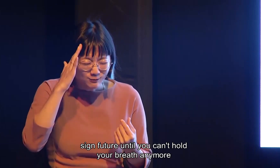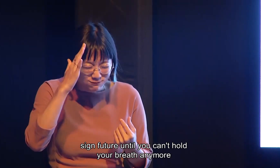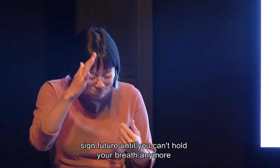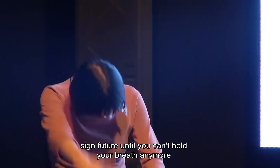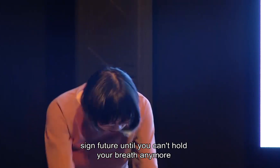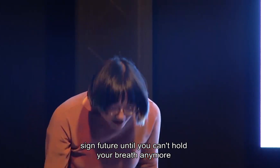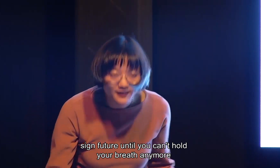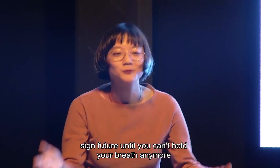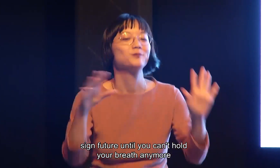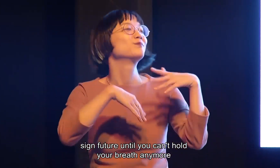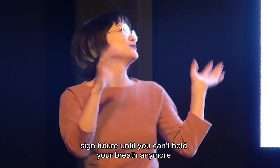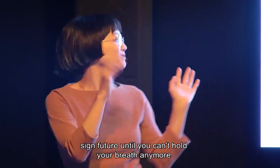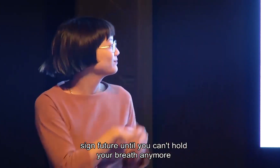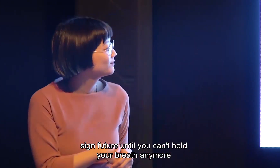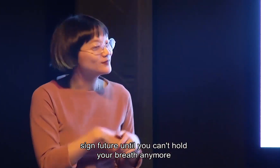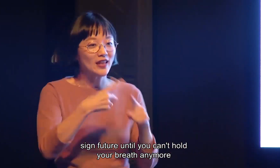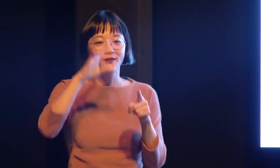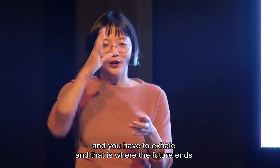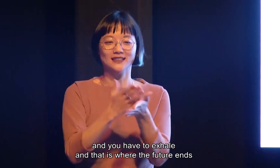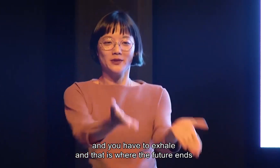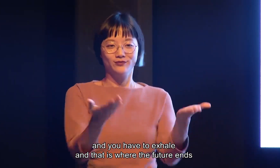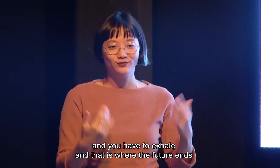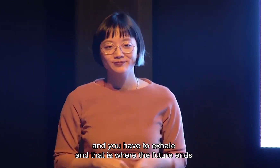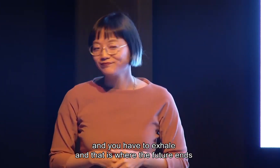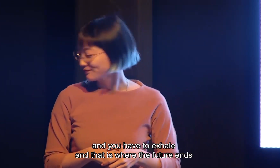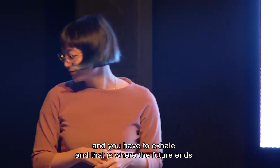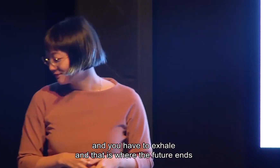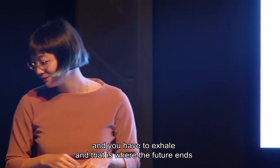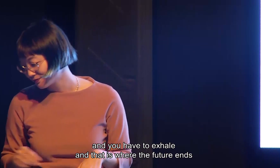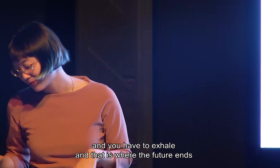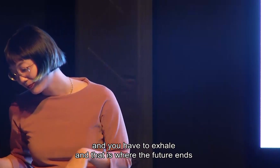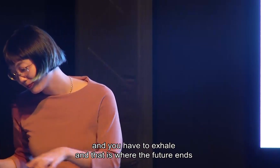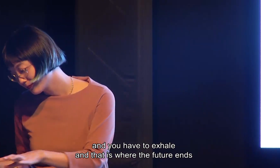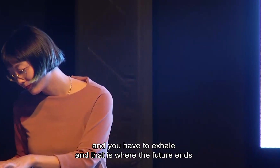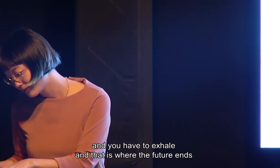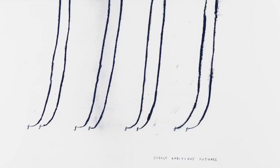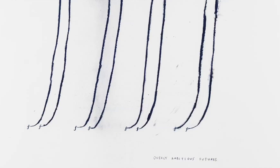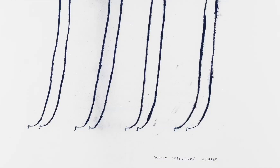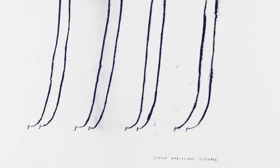future until you can't hold your breath anymore and you have to exhale. And that's where the future ends.